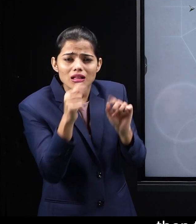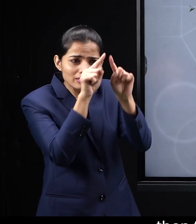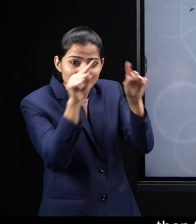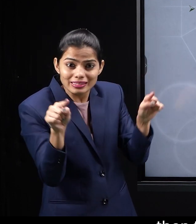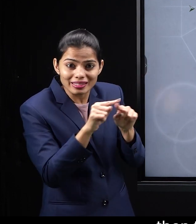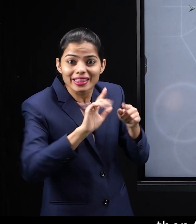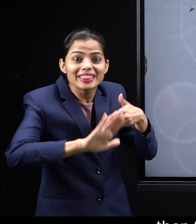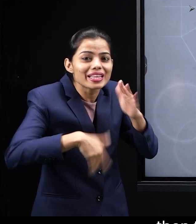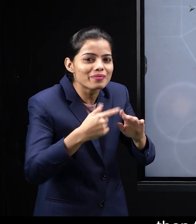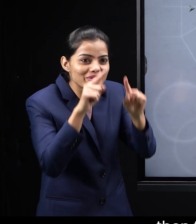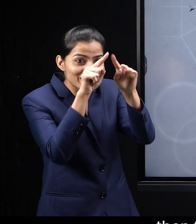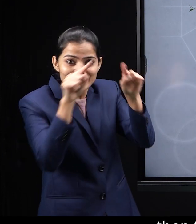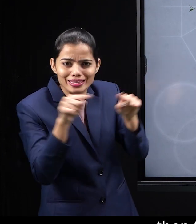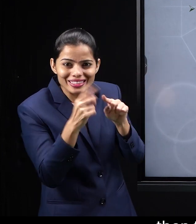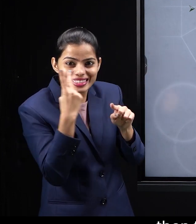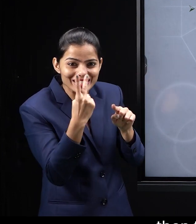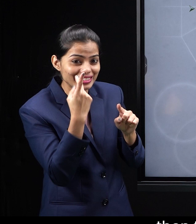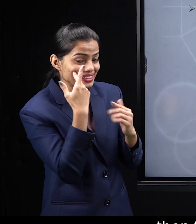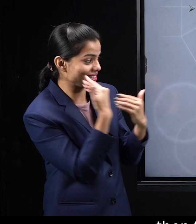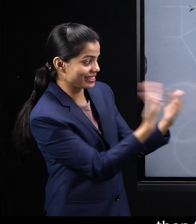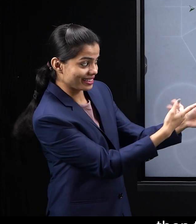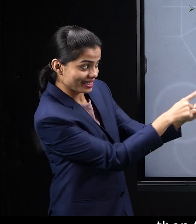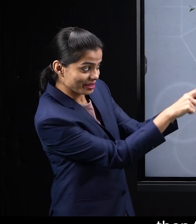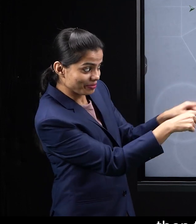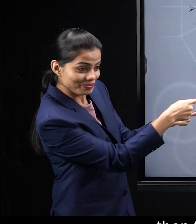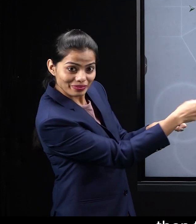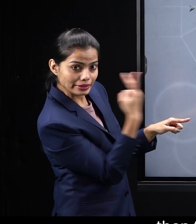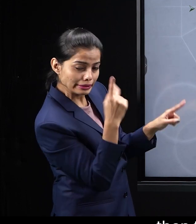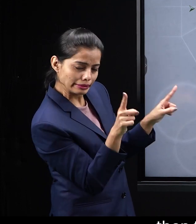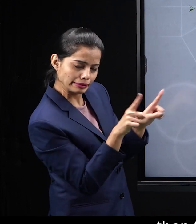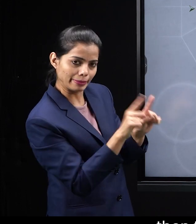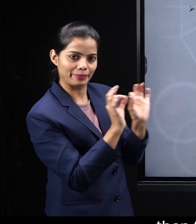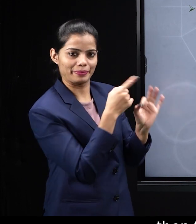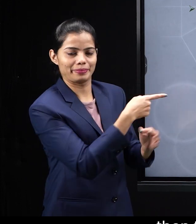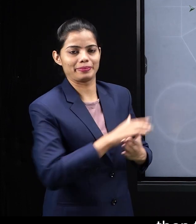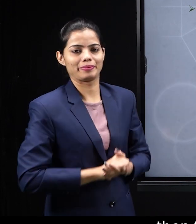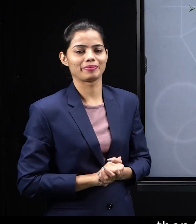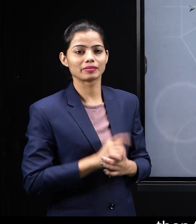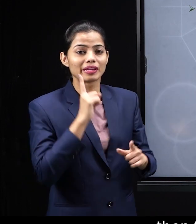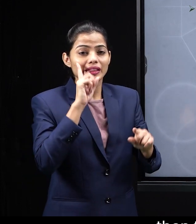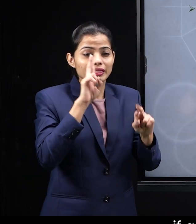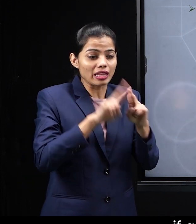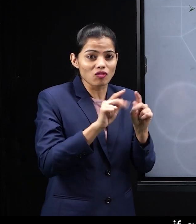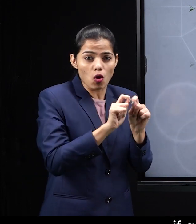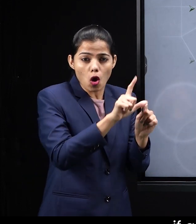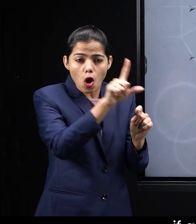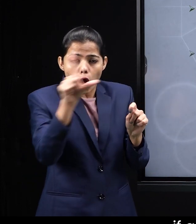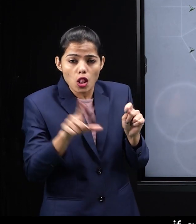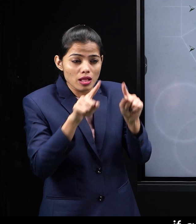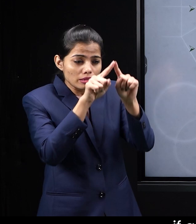triangles are congruent. If all sides are exactly